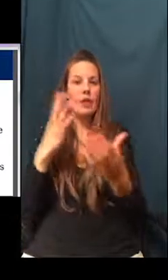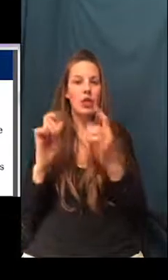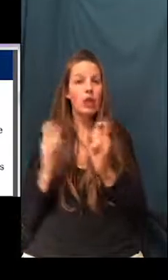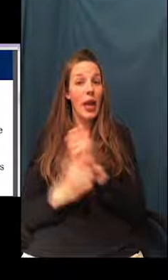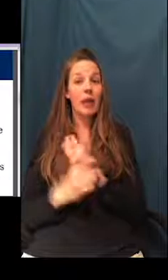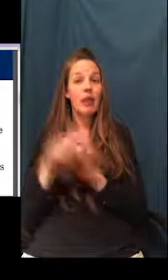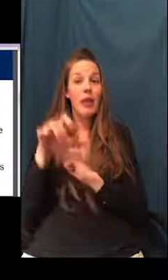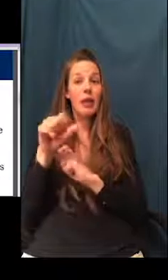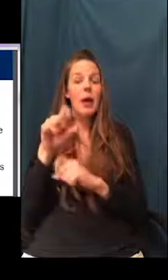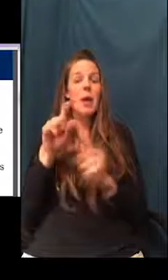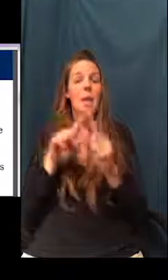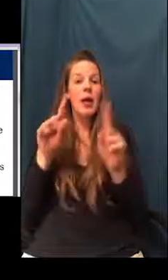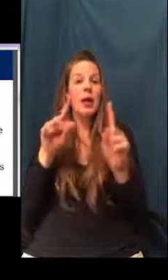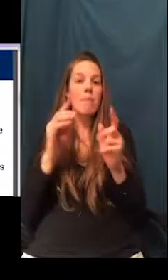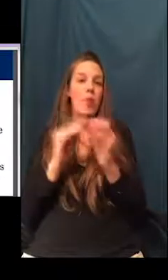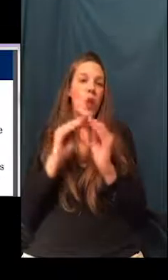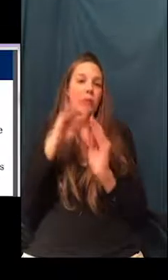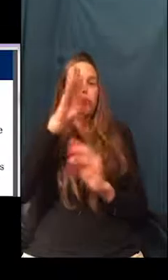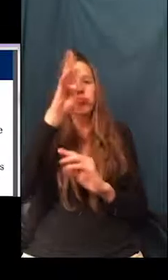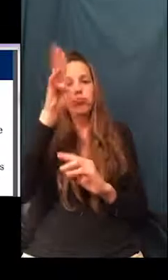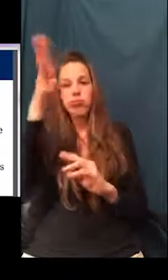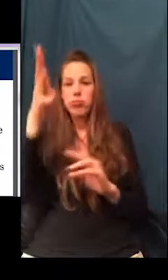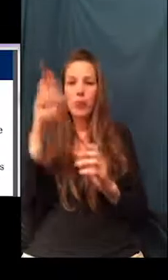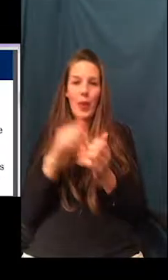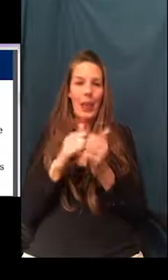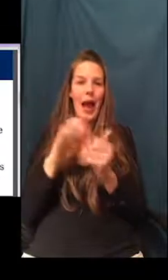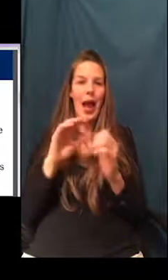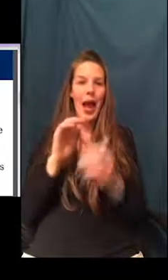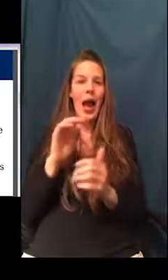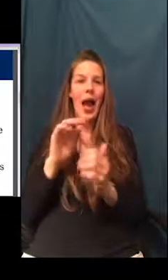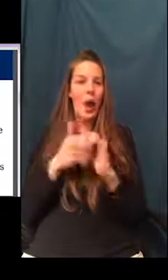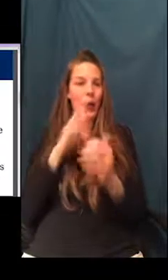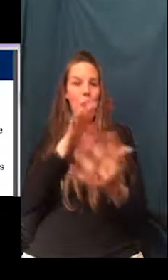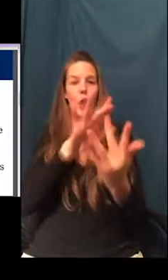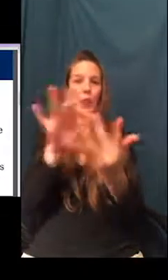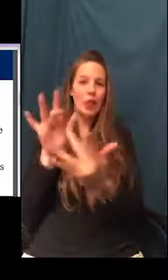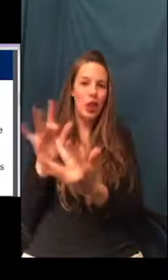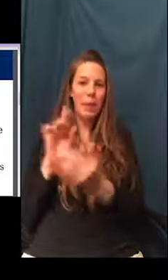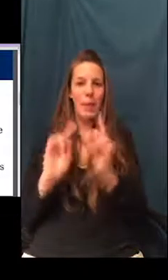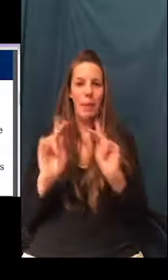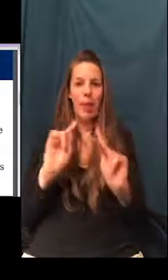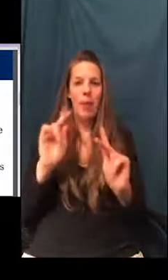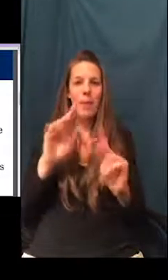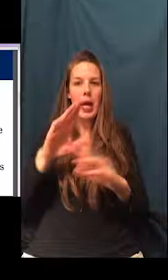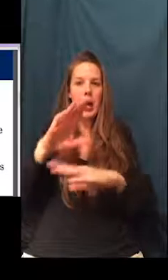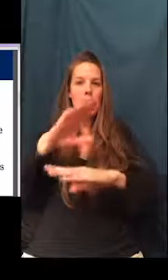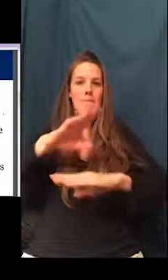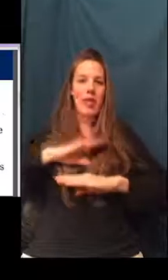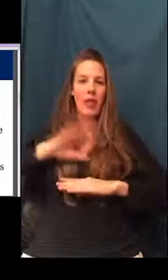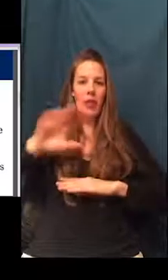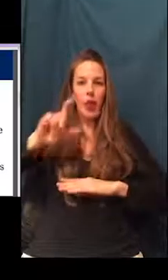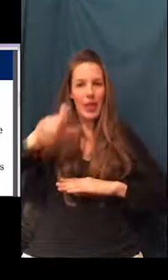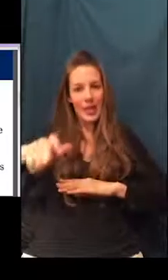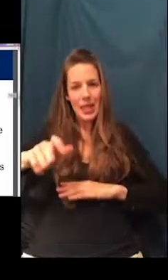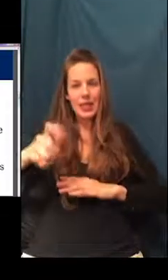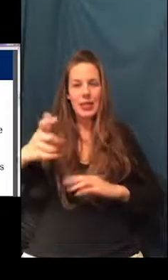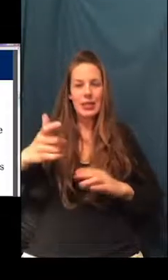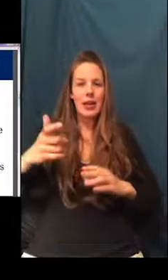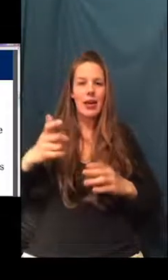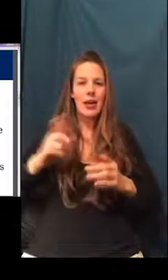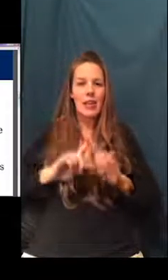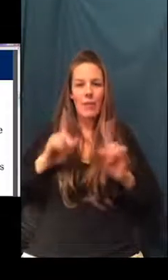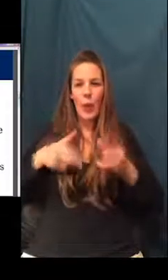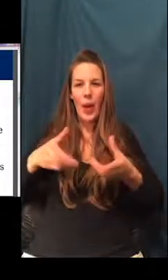changed. Just having to be more creative with how we are reaching people and meeting them where they are in a